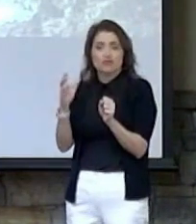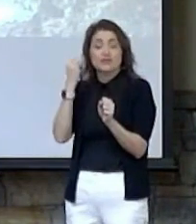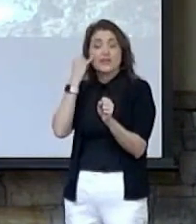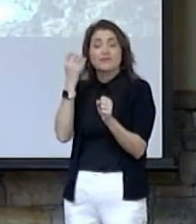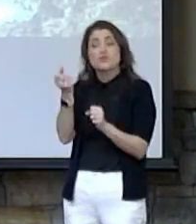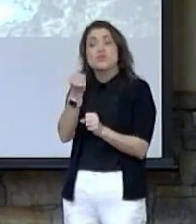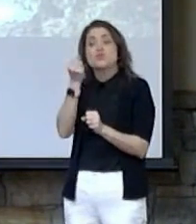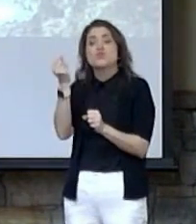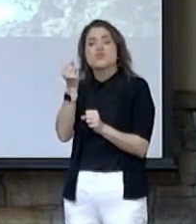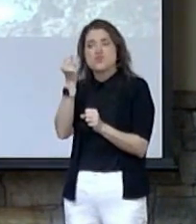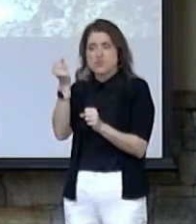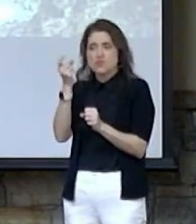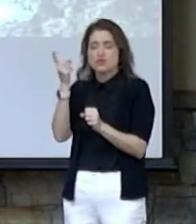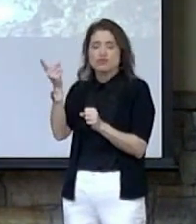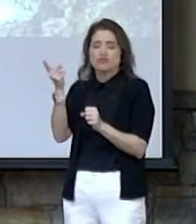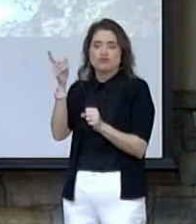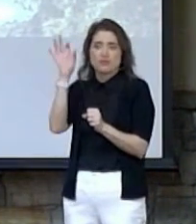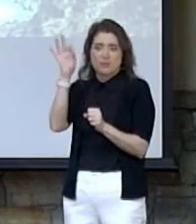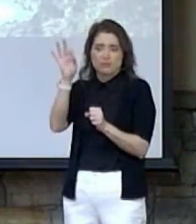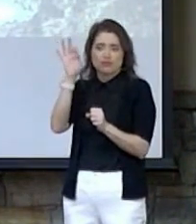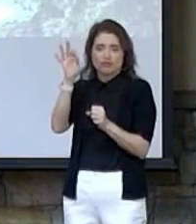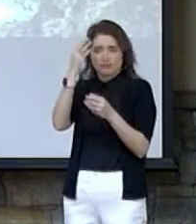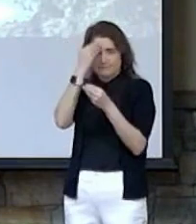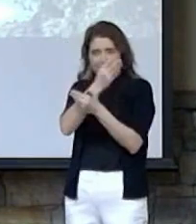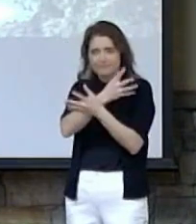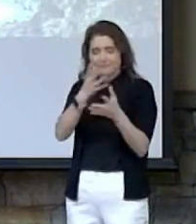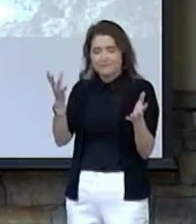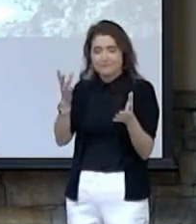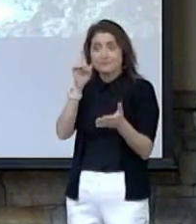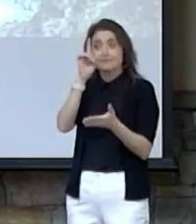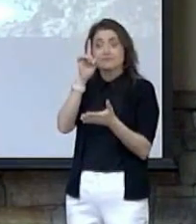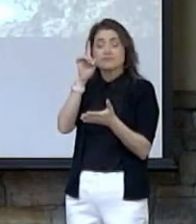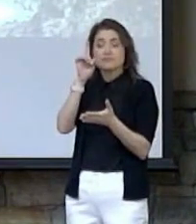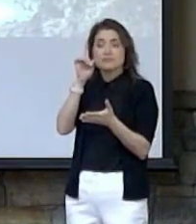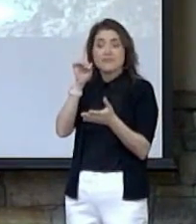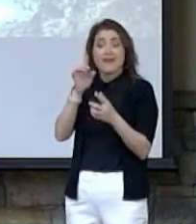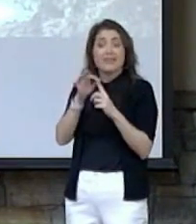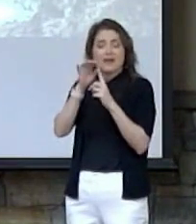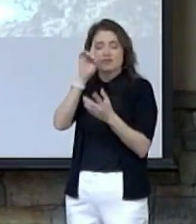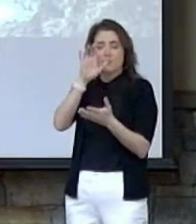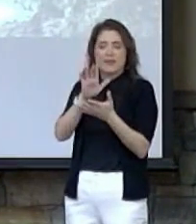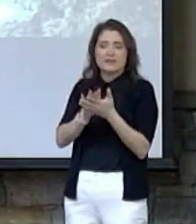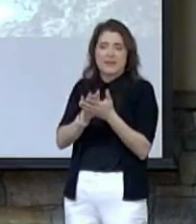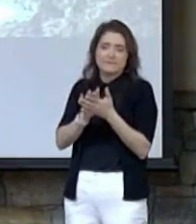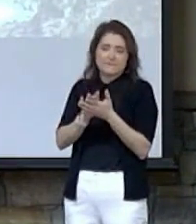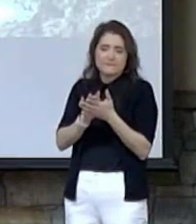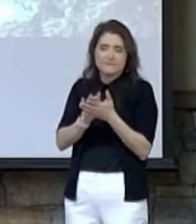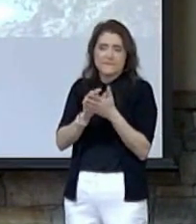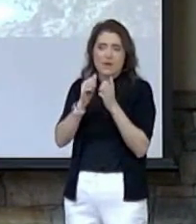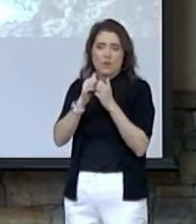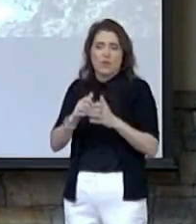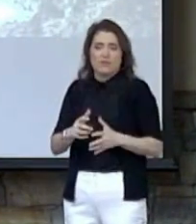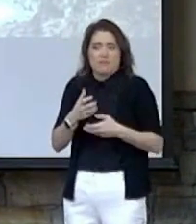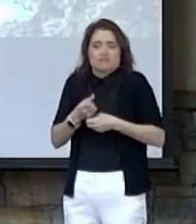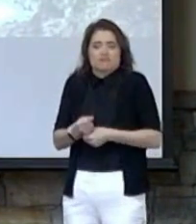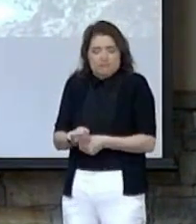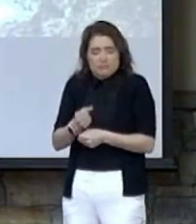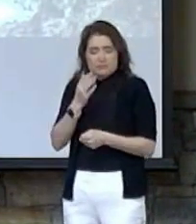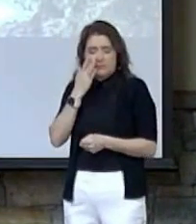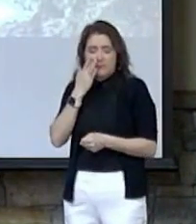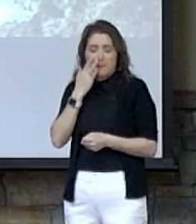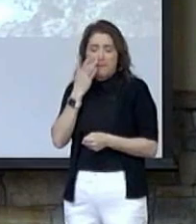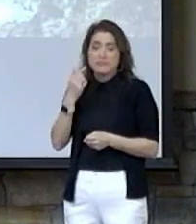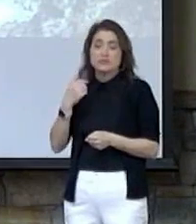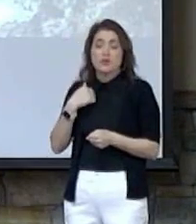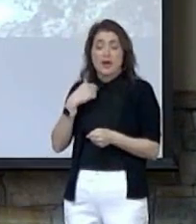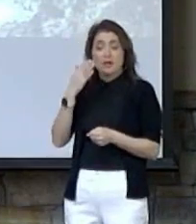fast to the word I preached to you, unless you believed in vain. For I delivered to you as of first importance what I also received, that